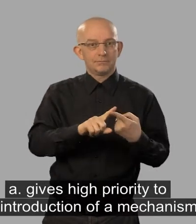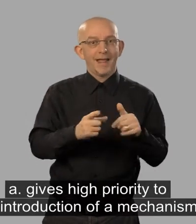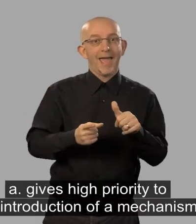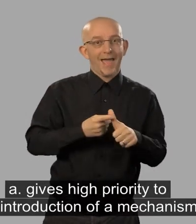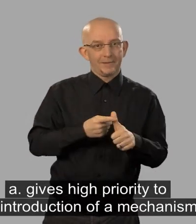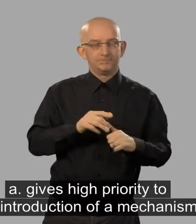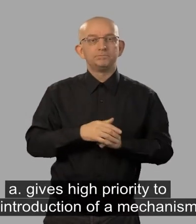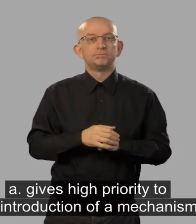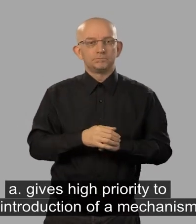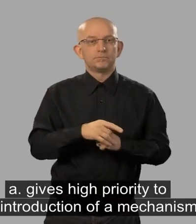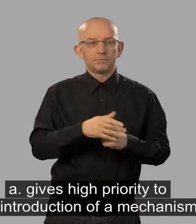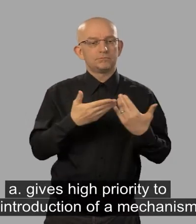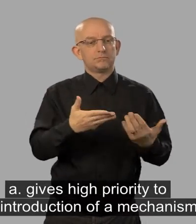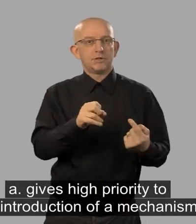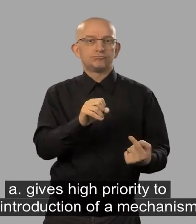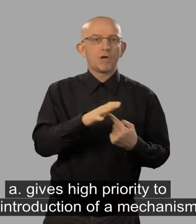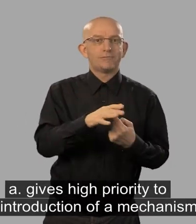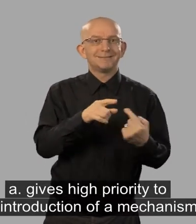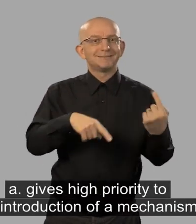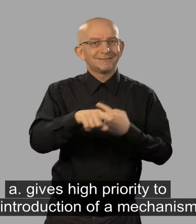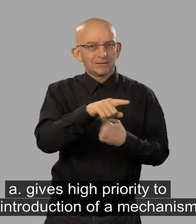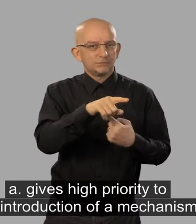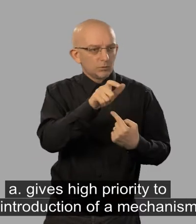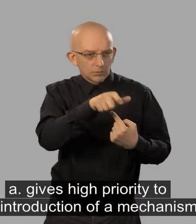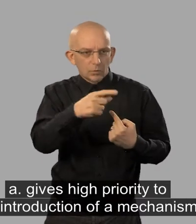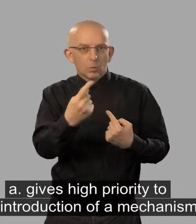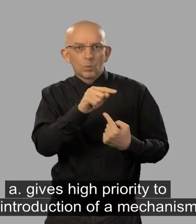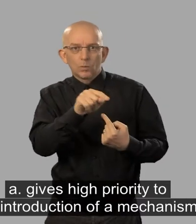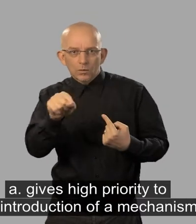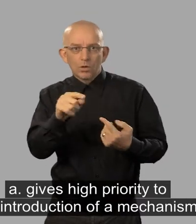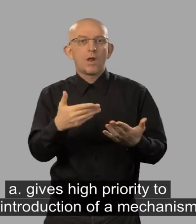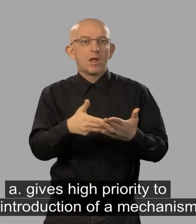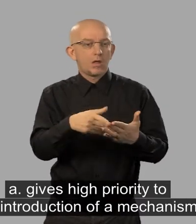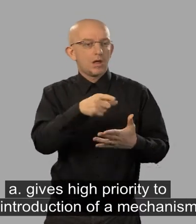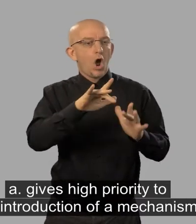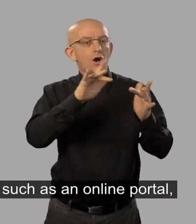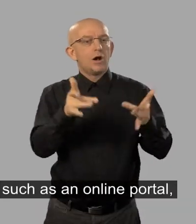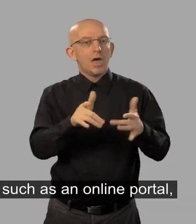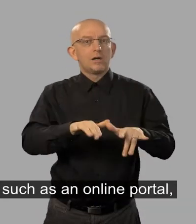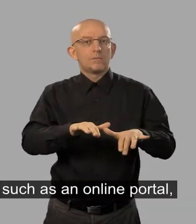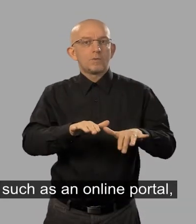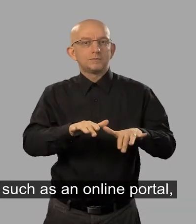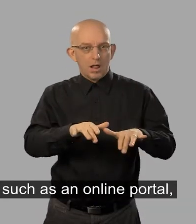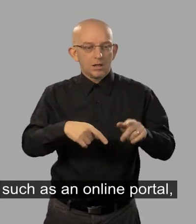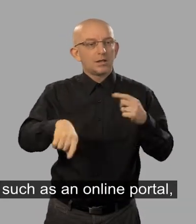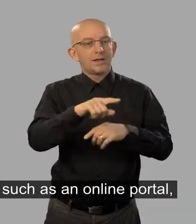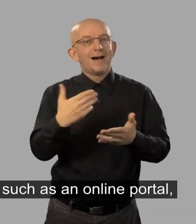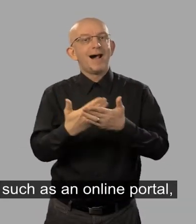a. Gives high priority to the introduction of a mechanism, such as an online portal,